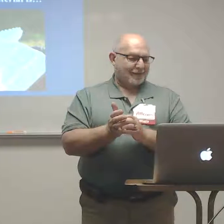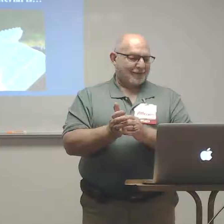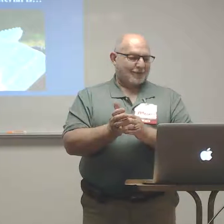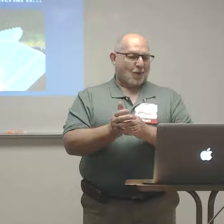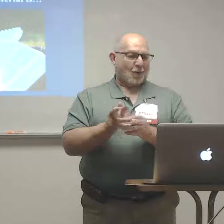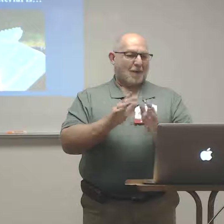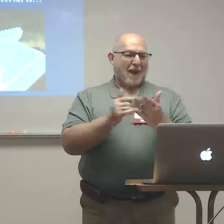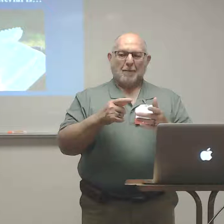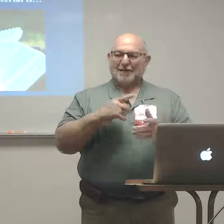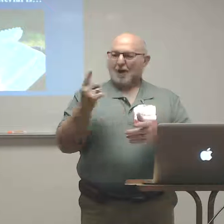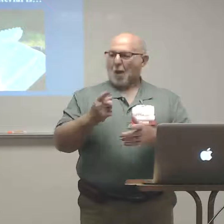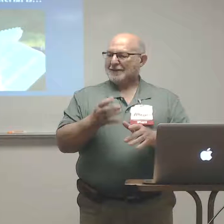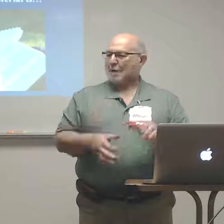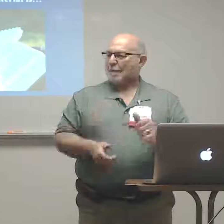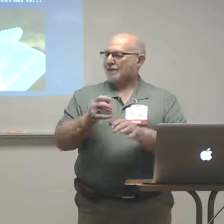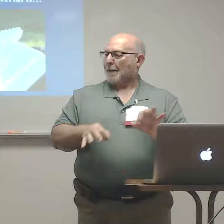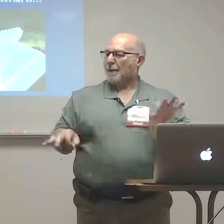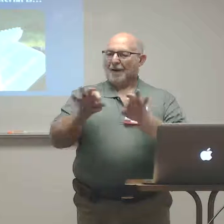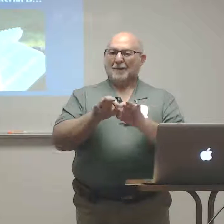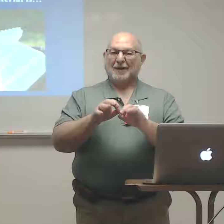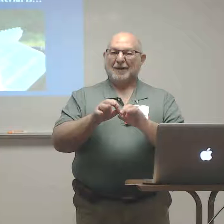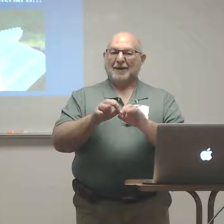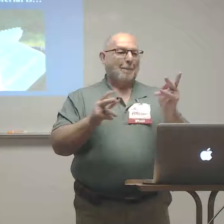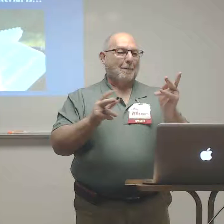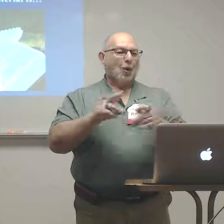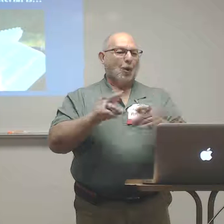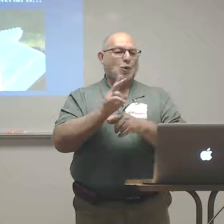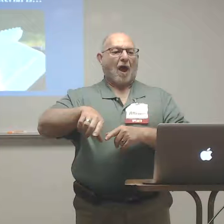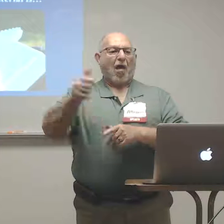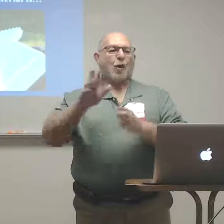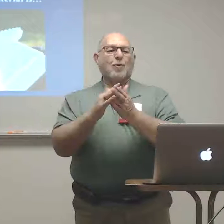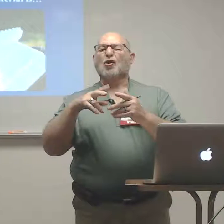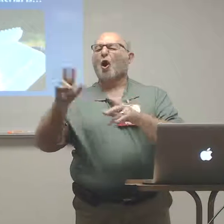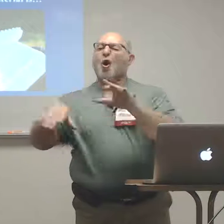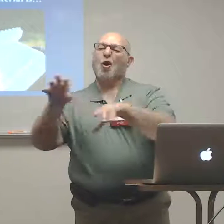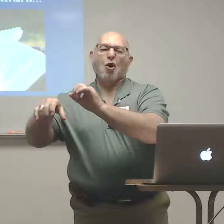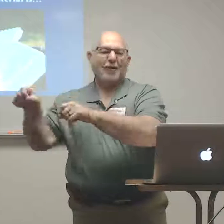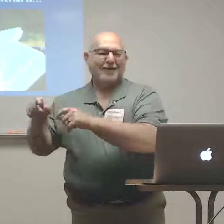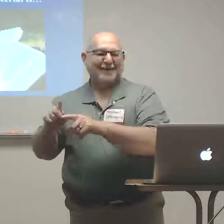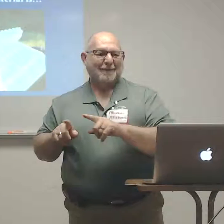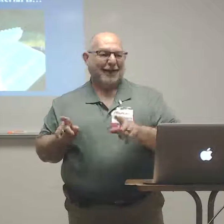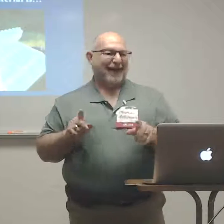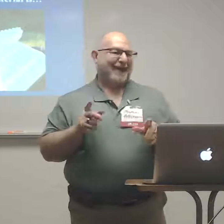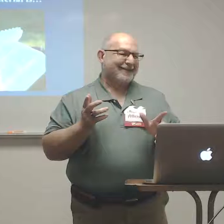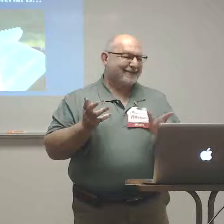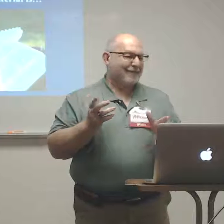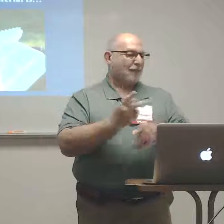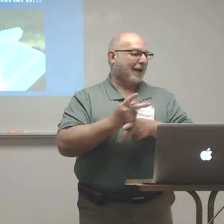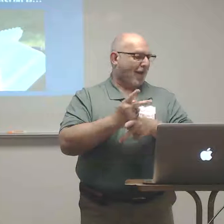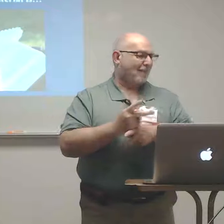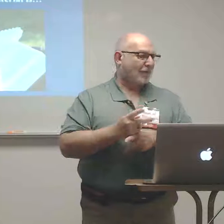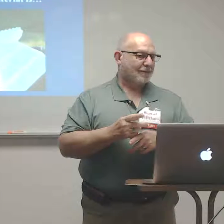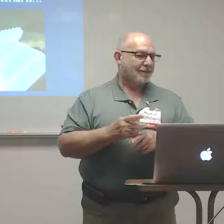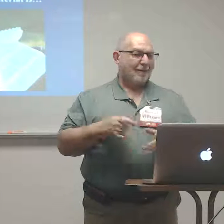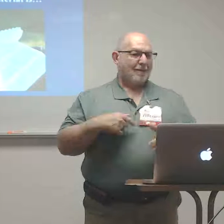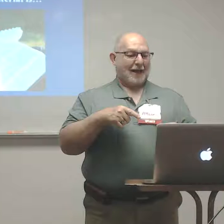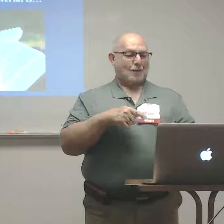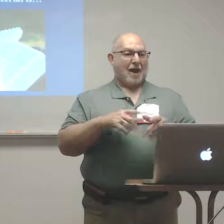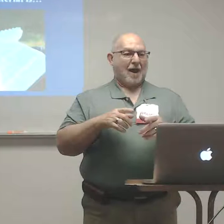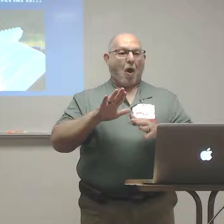So the Bible is always the most important because people use other books, but you have to be careful. That's why all